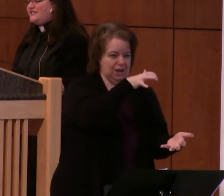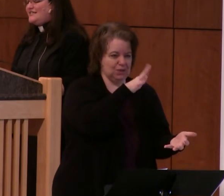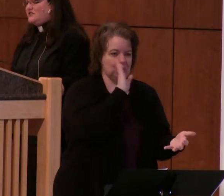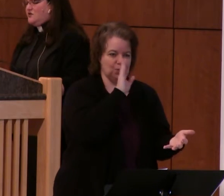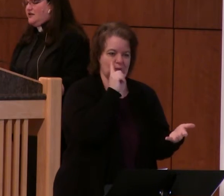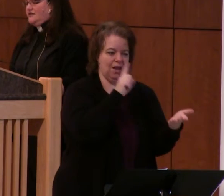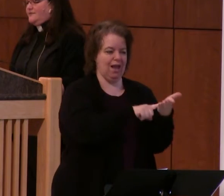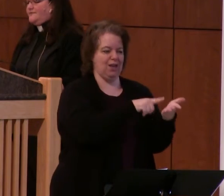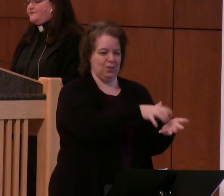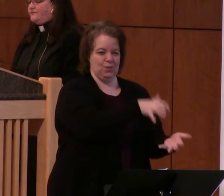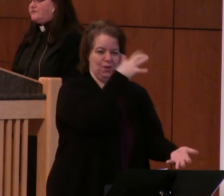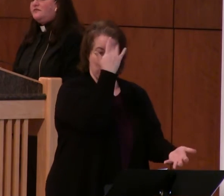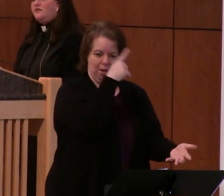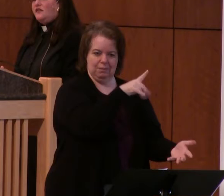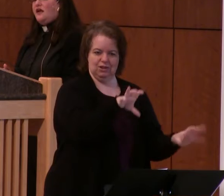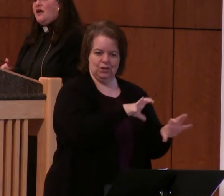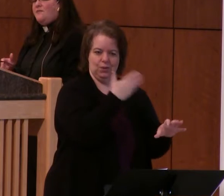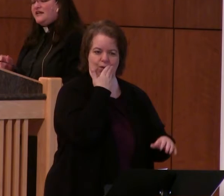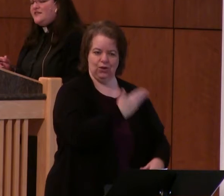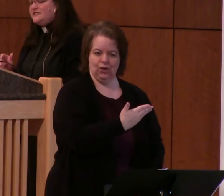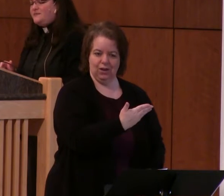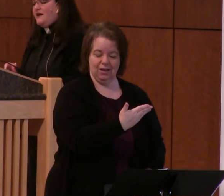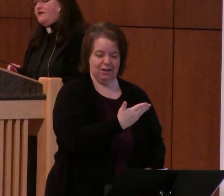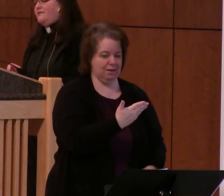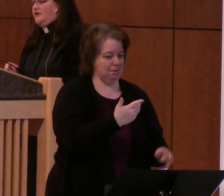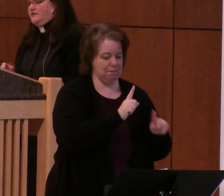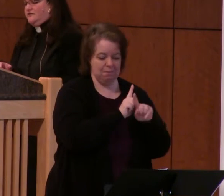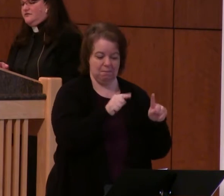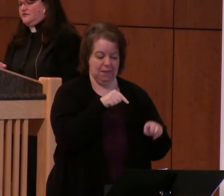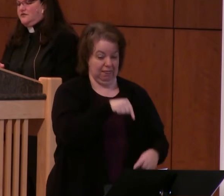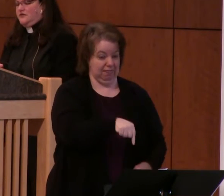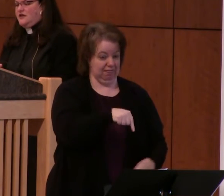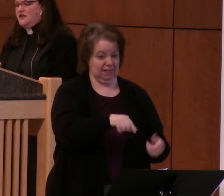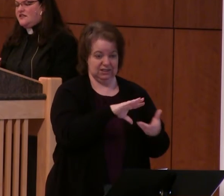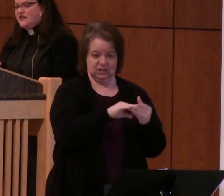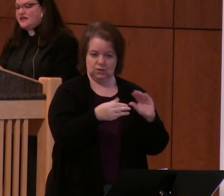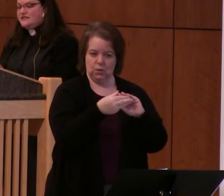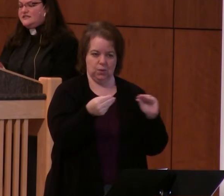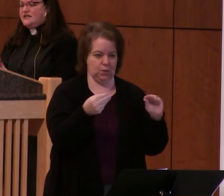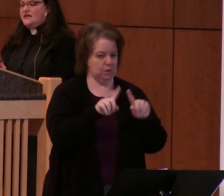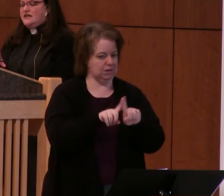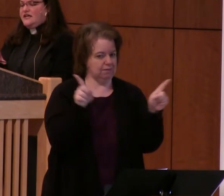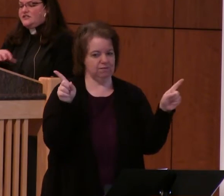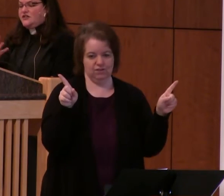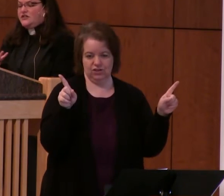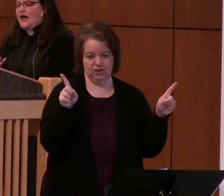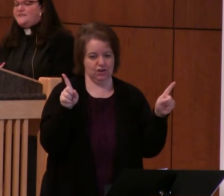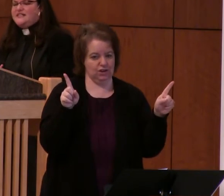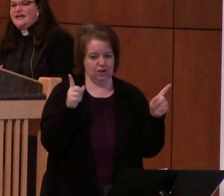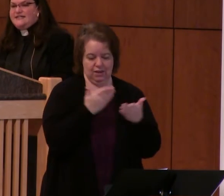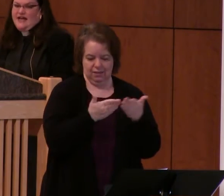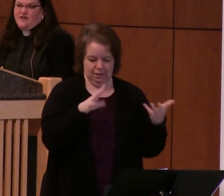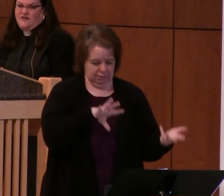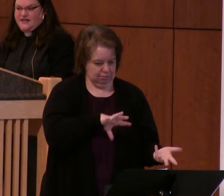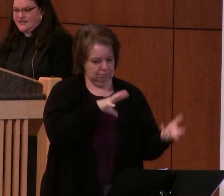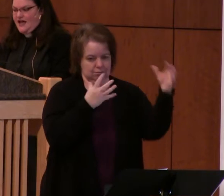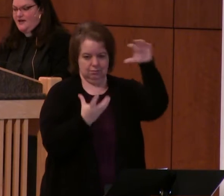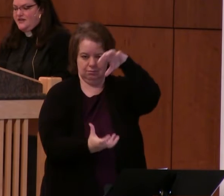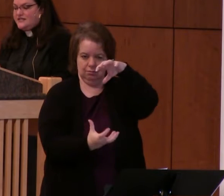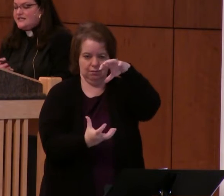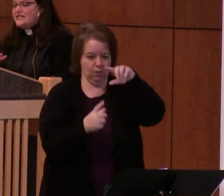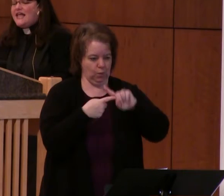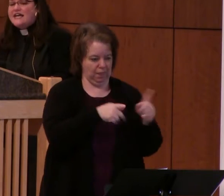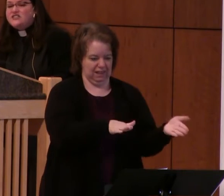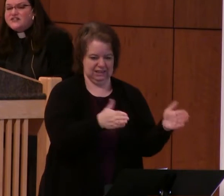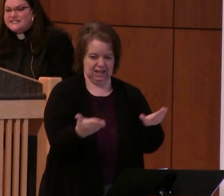rich because he is good. But in this parable, things get turned upside down when they